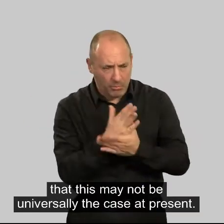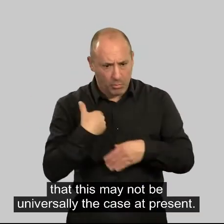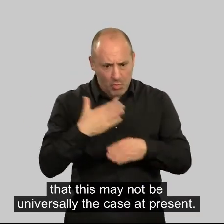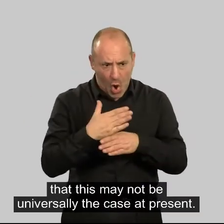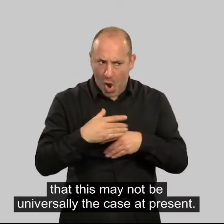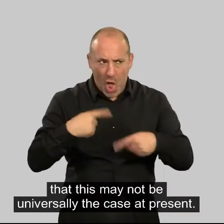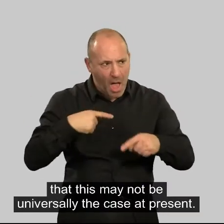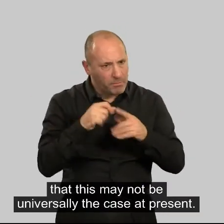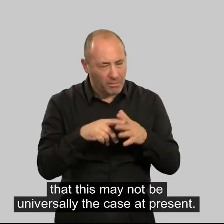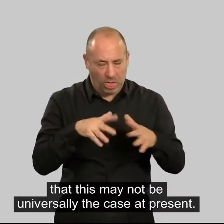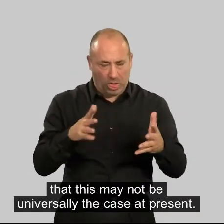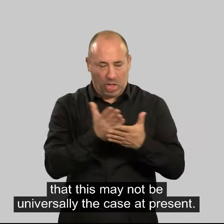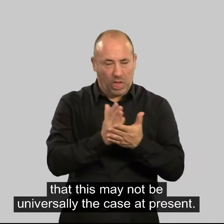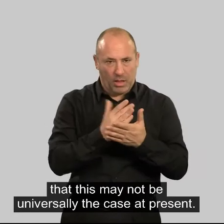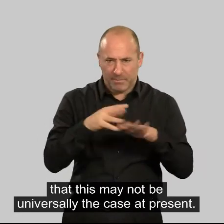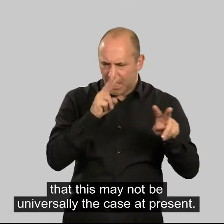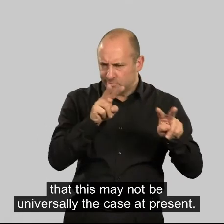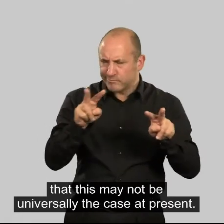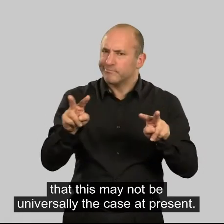the case at present.